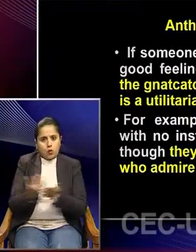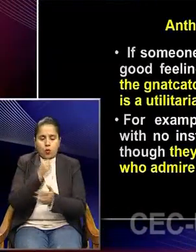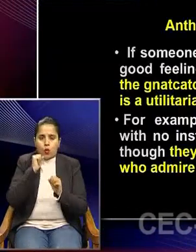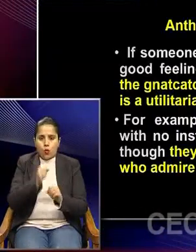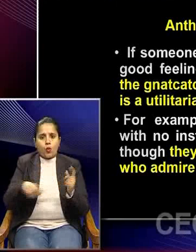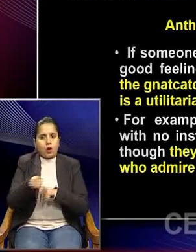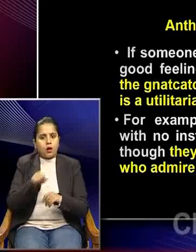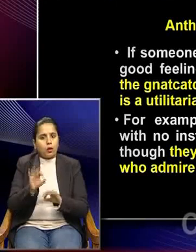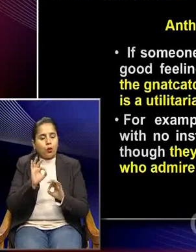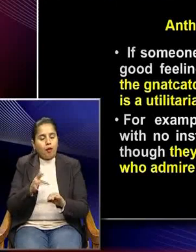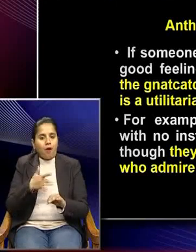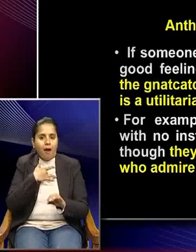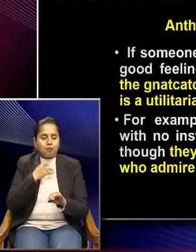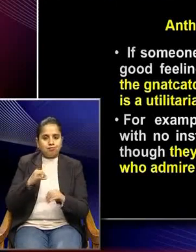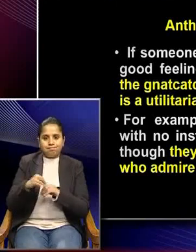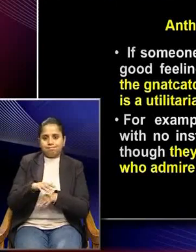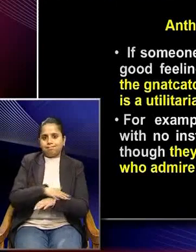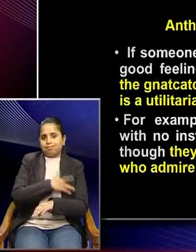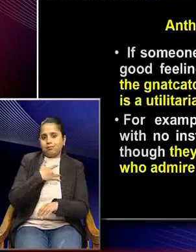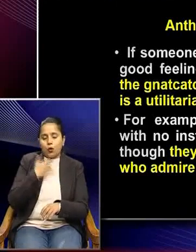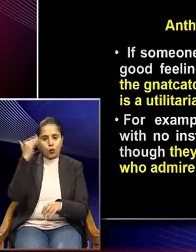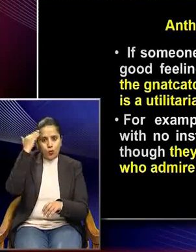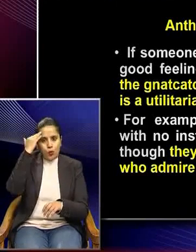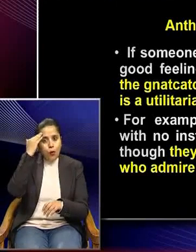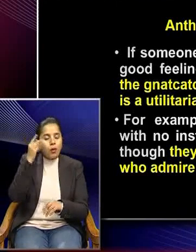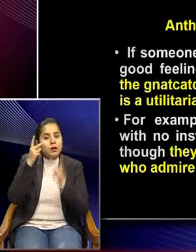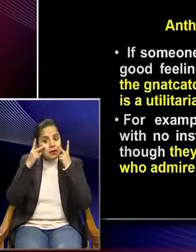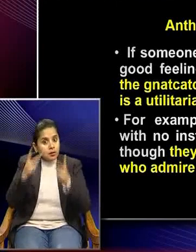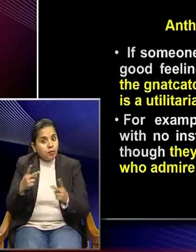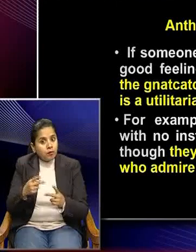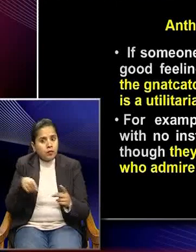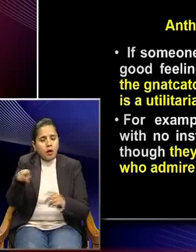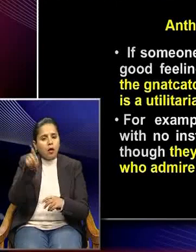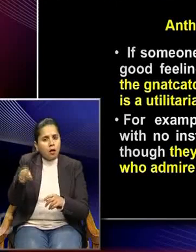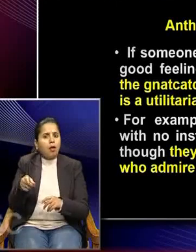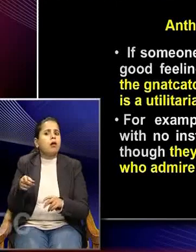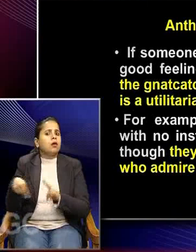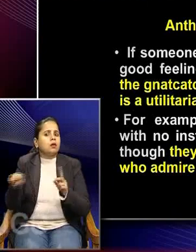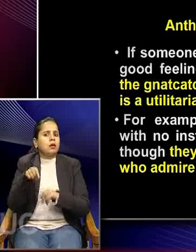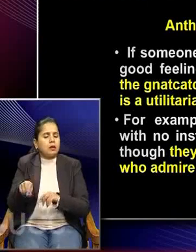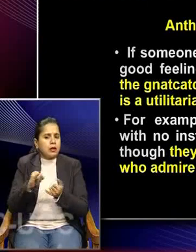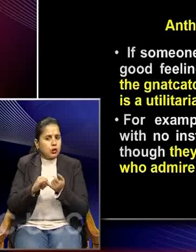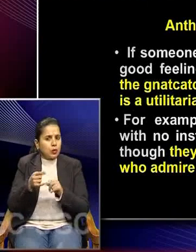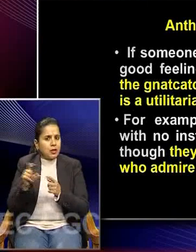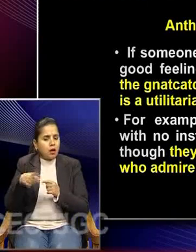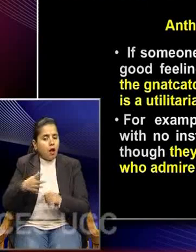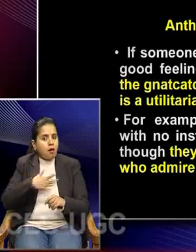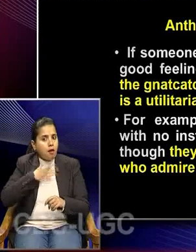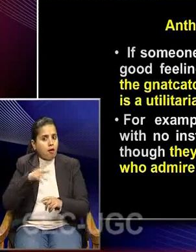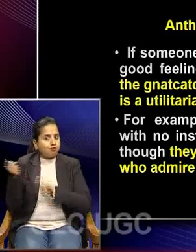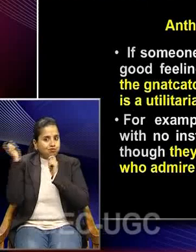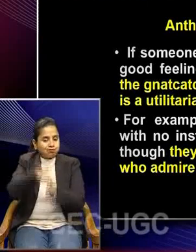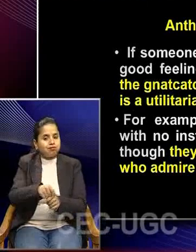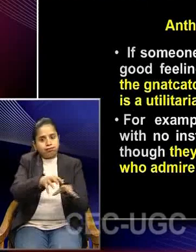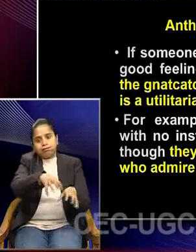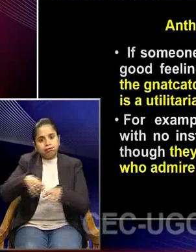warm and good feeling from knowing that the gnatcatcher, which is a species, is alive, and